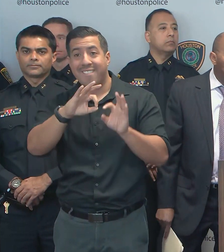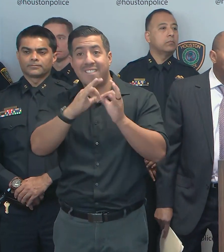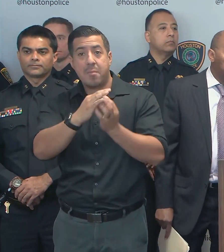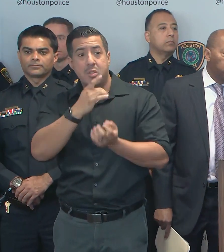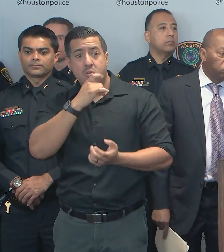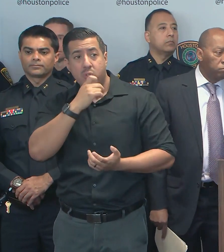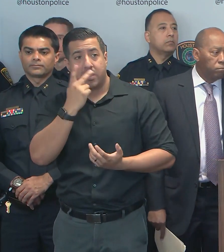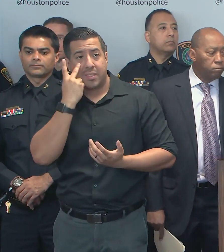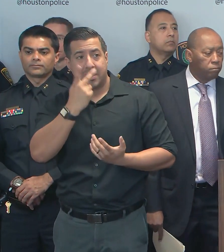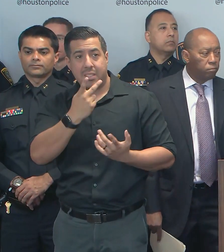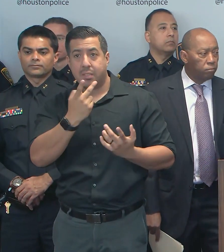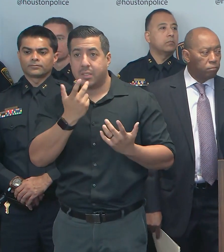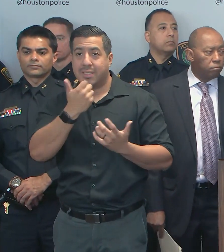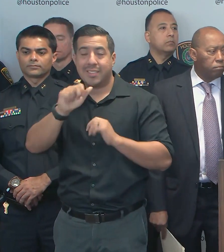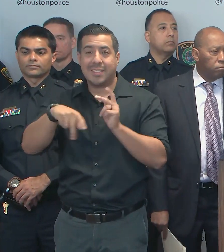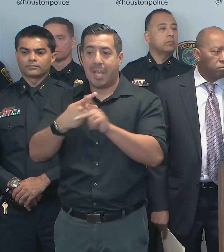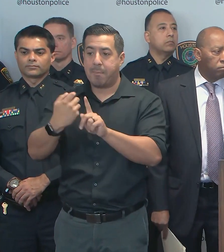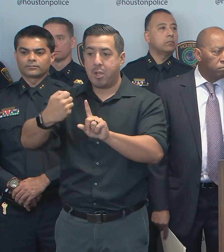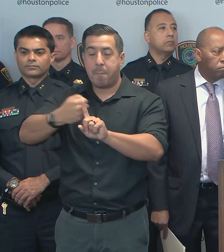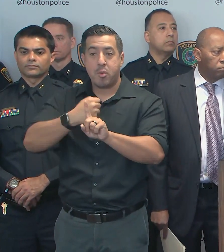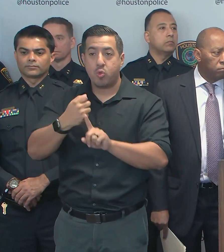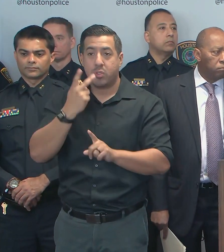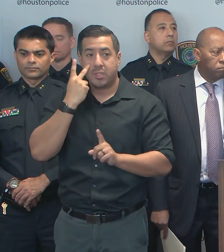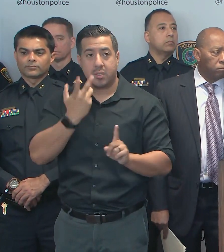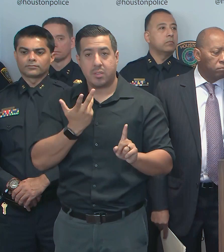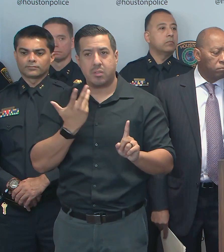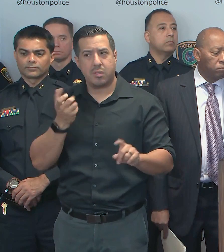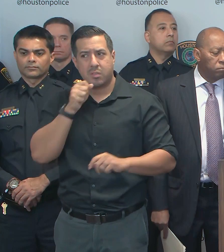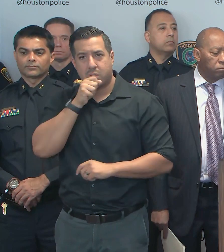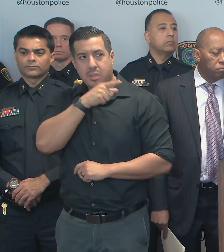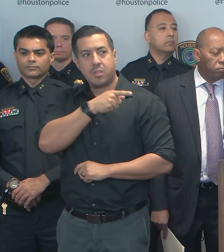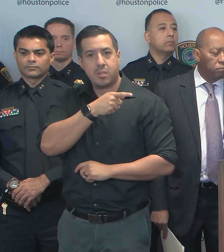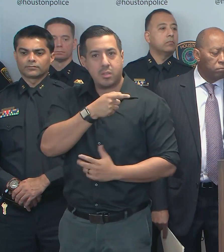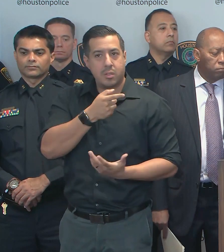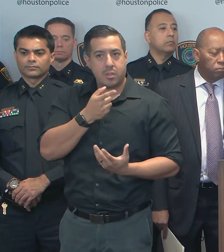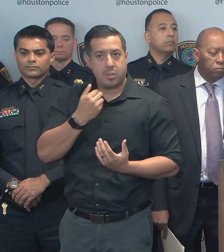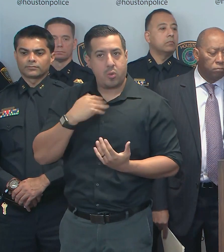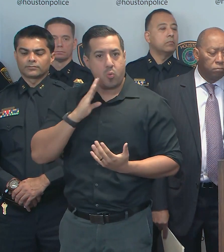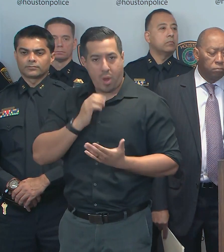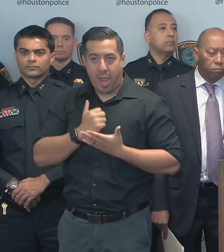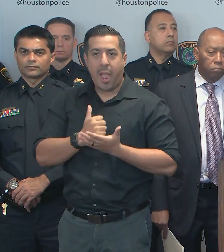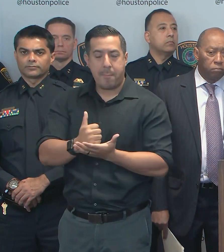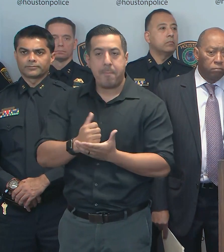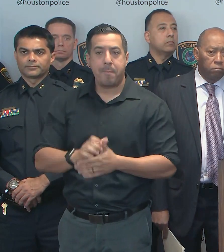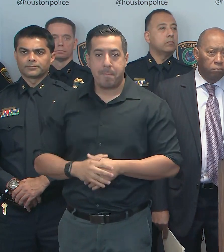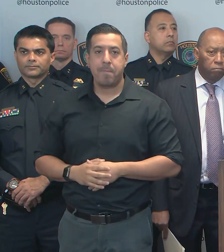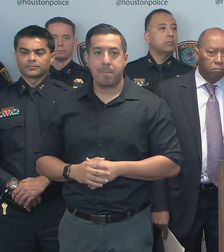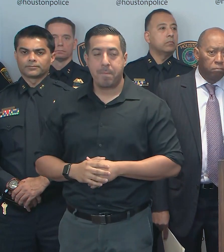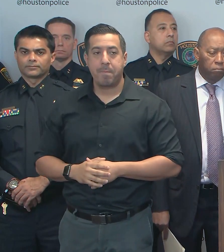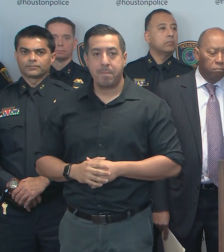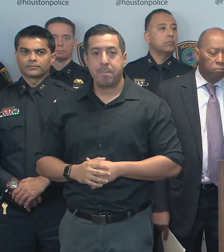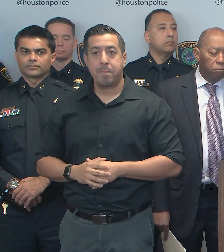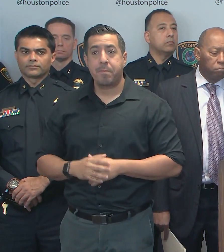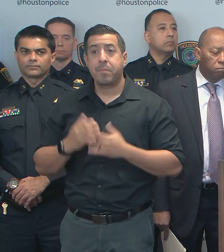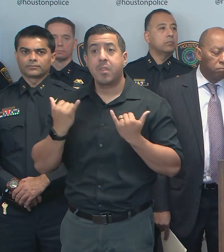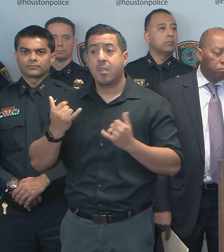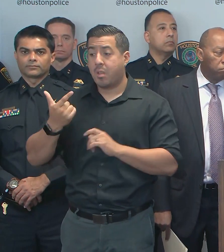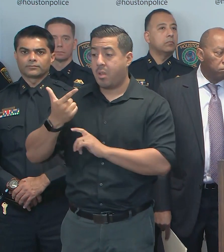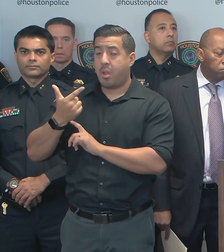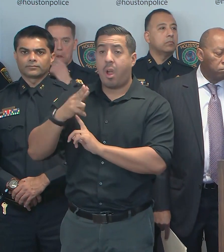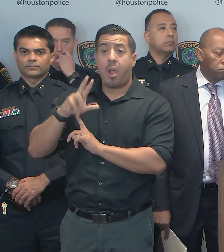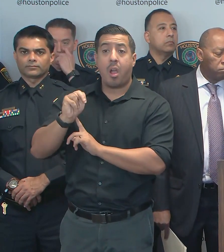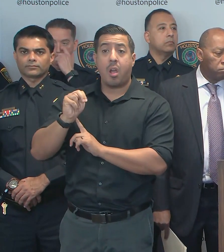family members with signs of abuse, say something and stand up so we can get them some help. Guns stolen